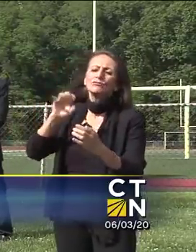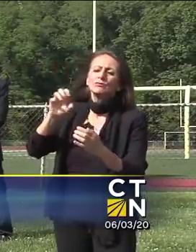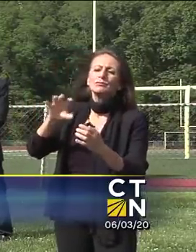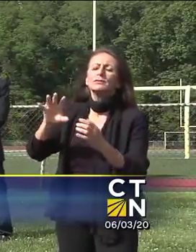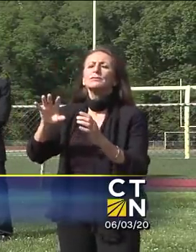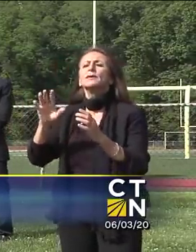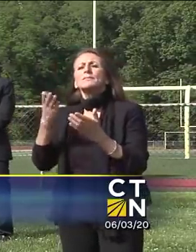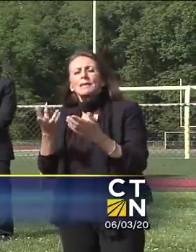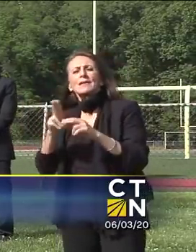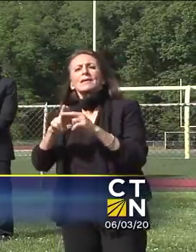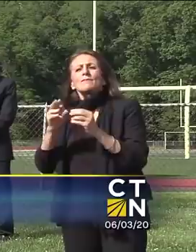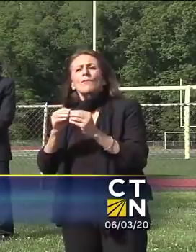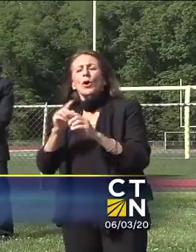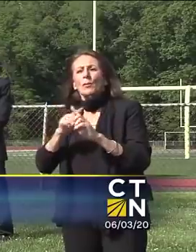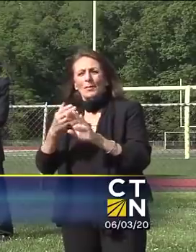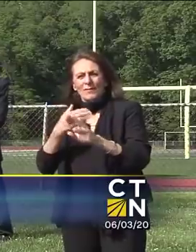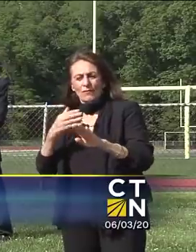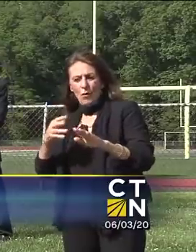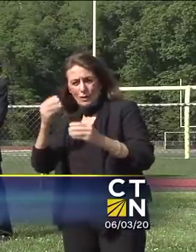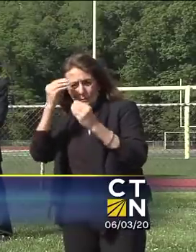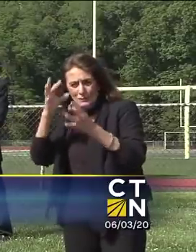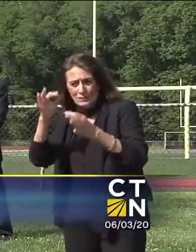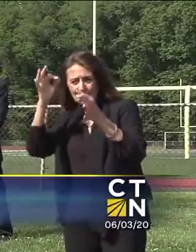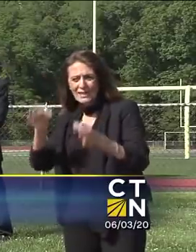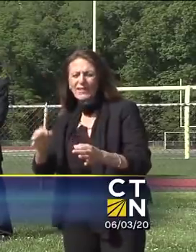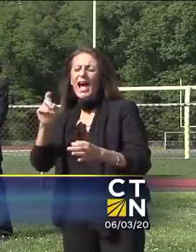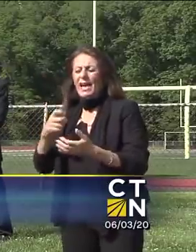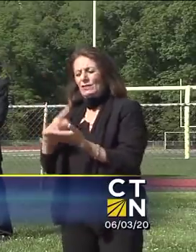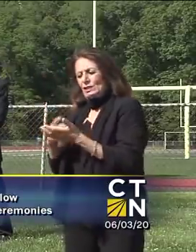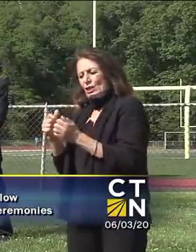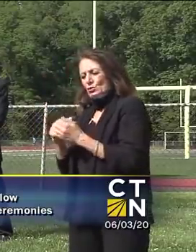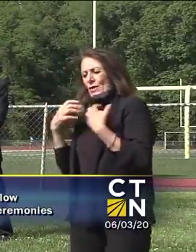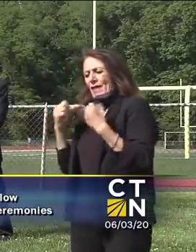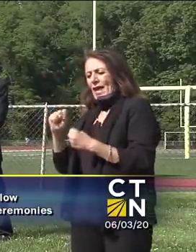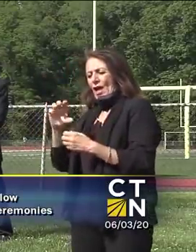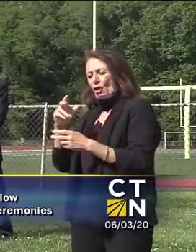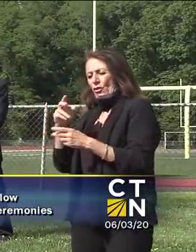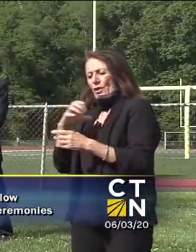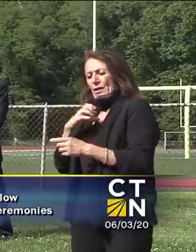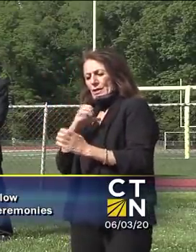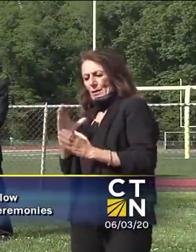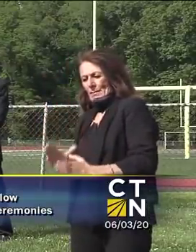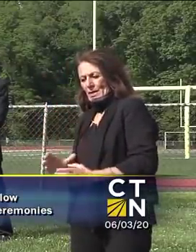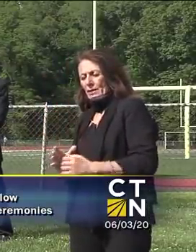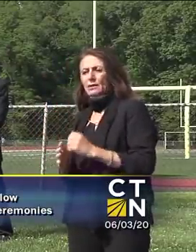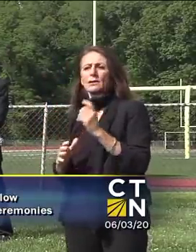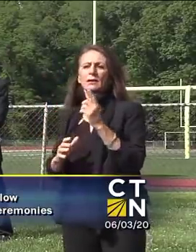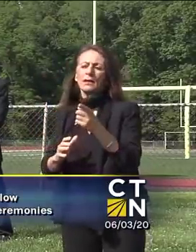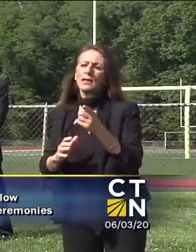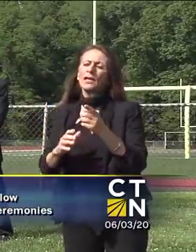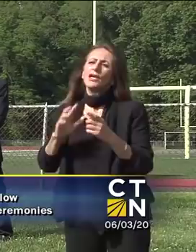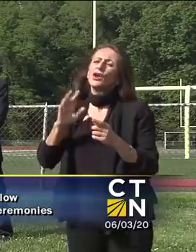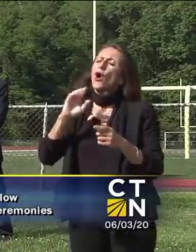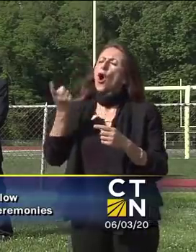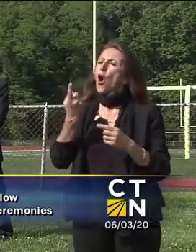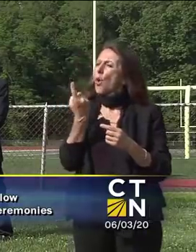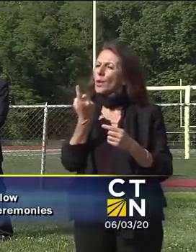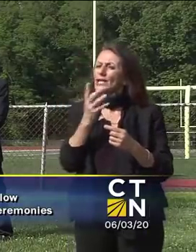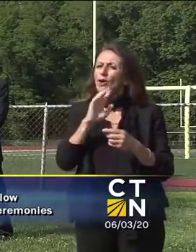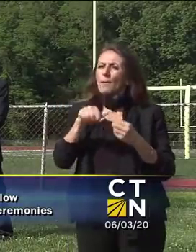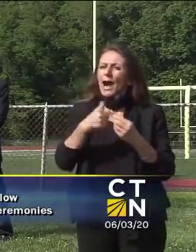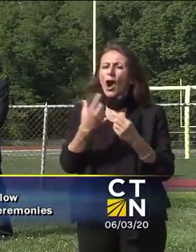July 6th as well. But let me talk to our healthcare committee one more time. Governor, is that outdoor graduations? Yes,